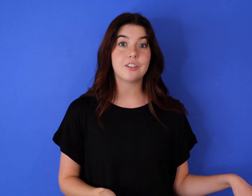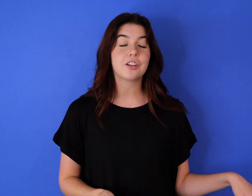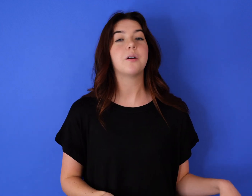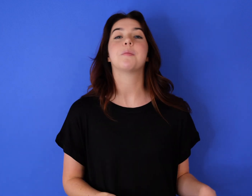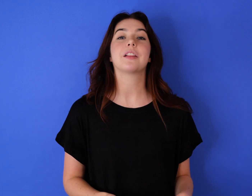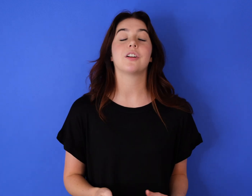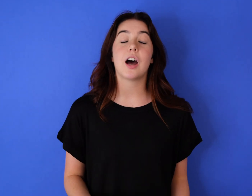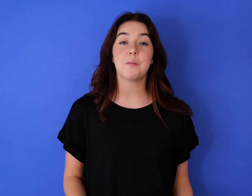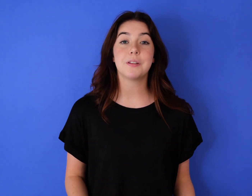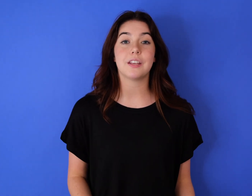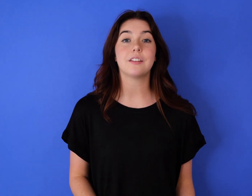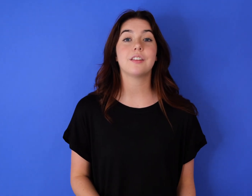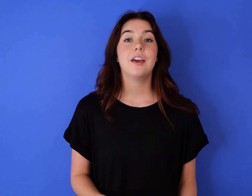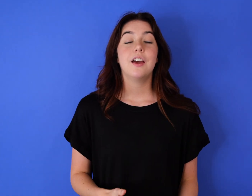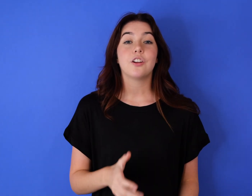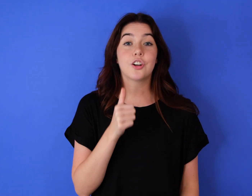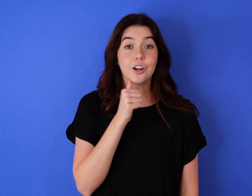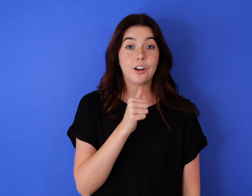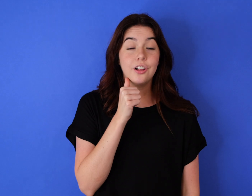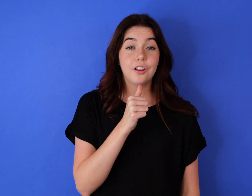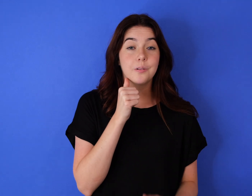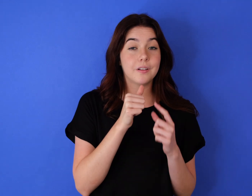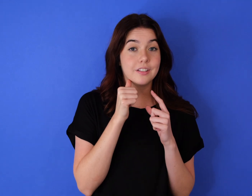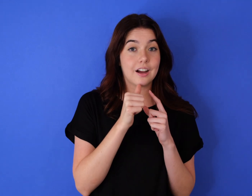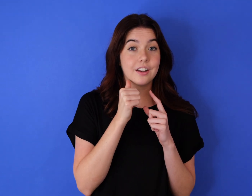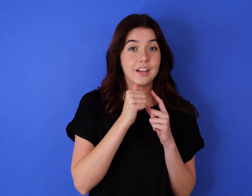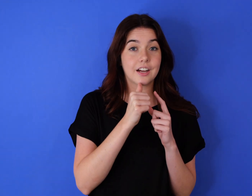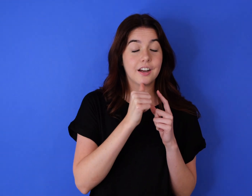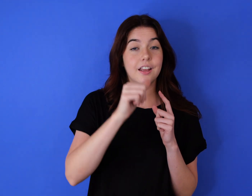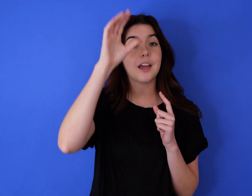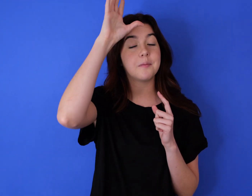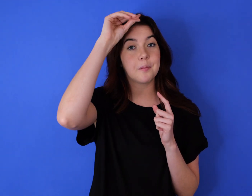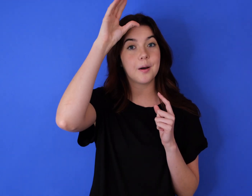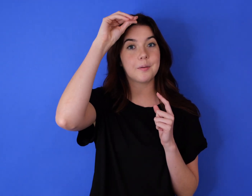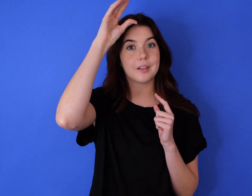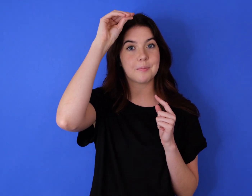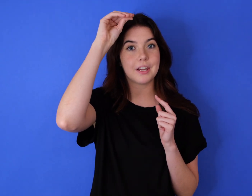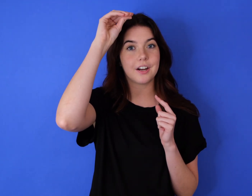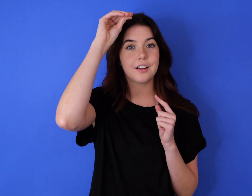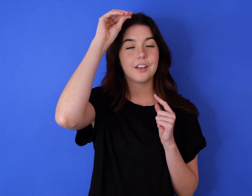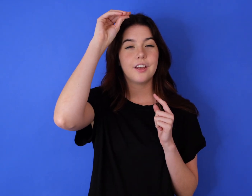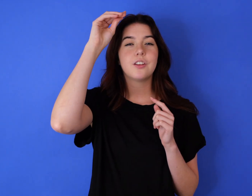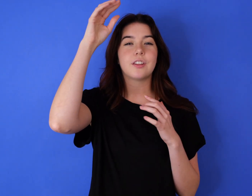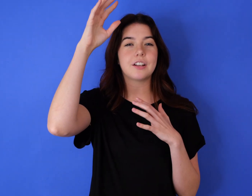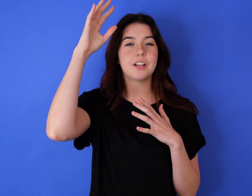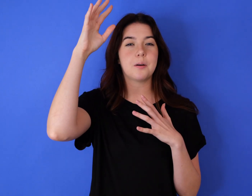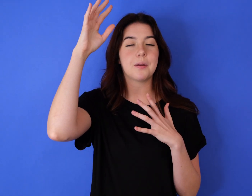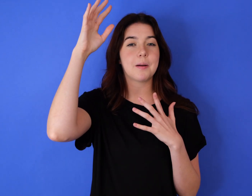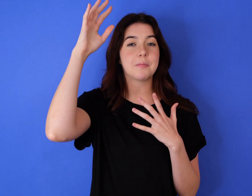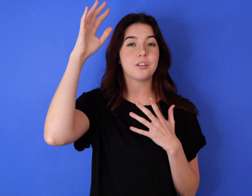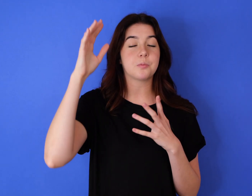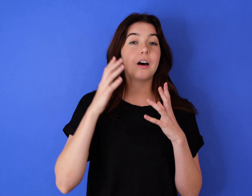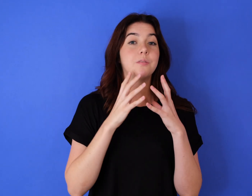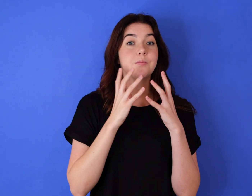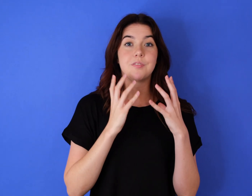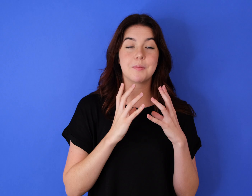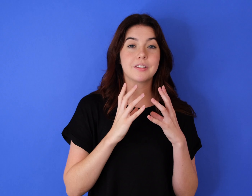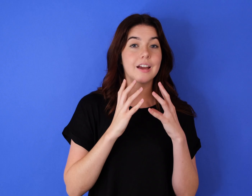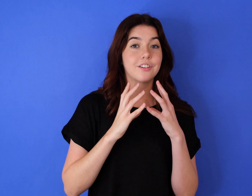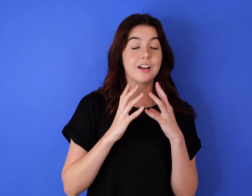ago when we learned opposites, girl was down here and boy was up here. So that should help you remember as well. Female signs are down